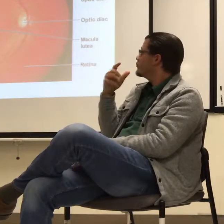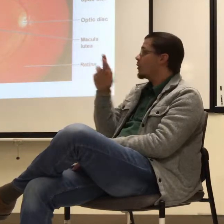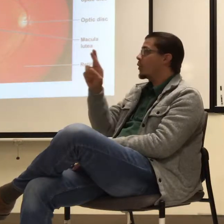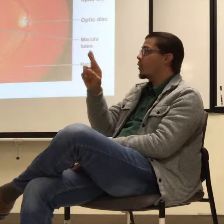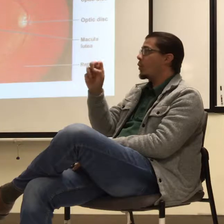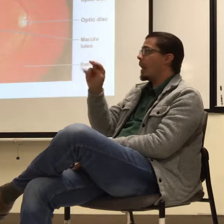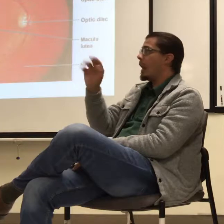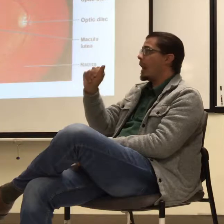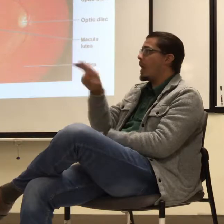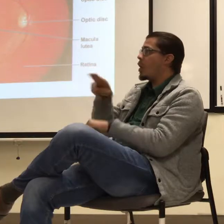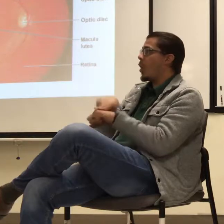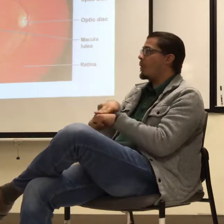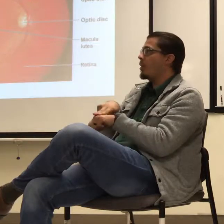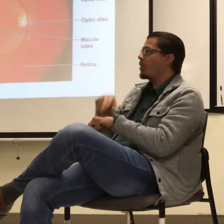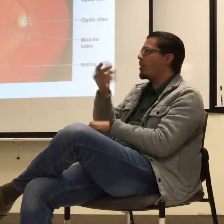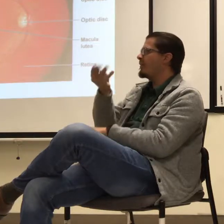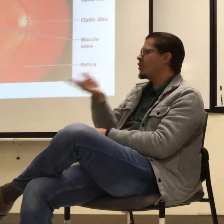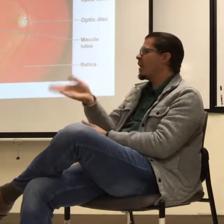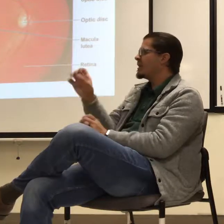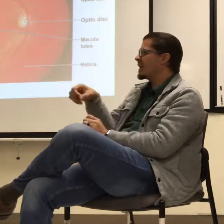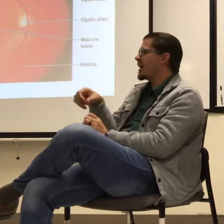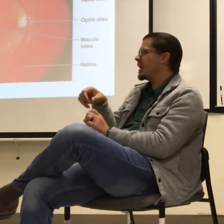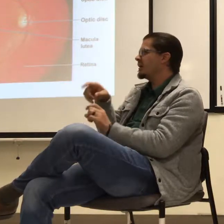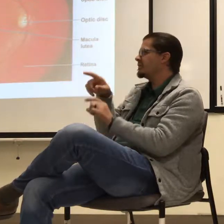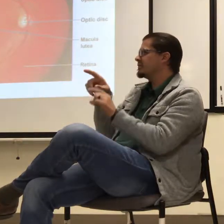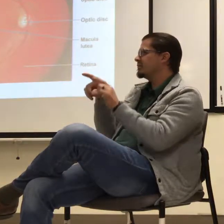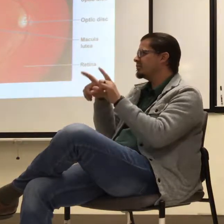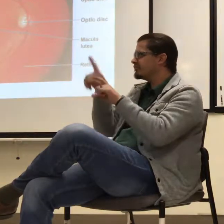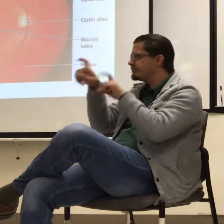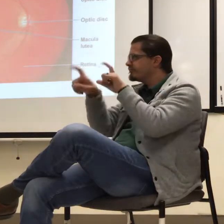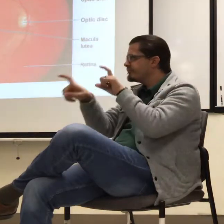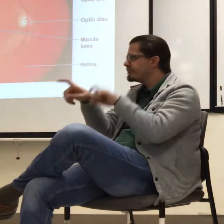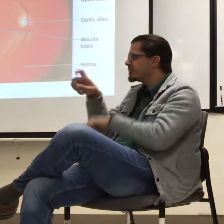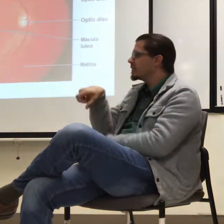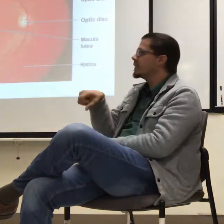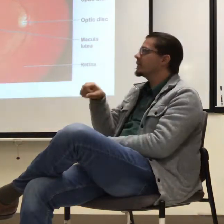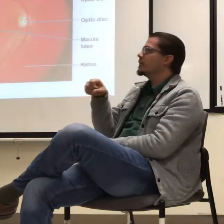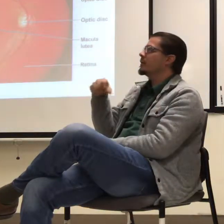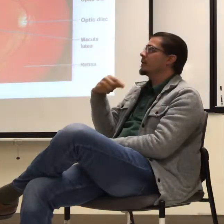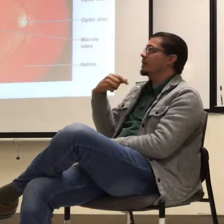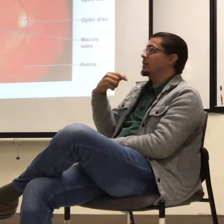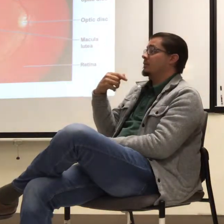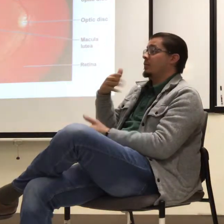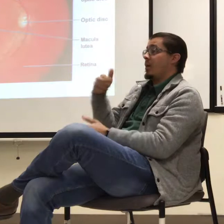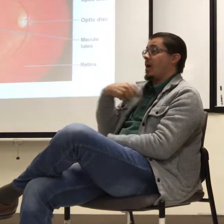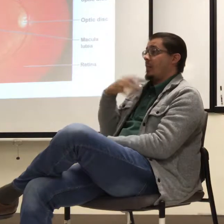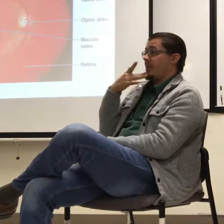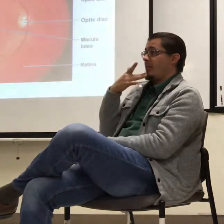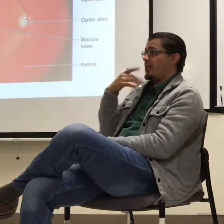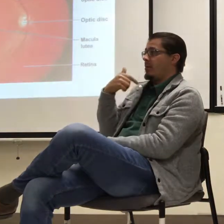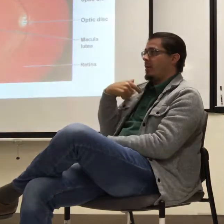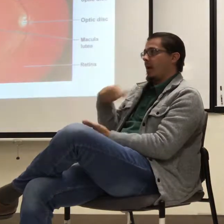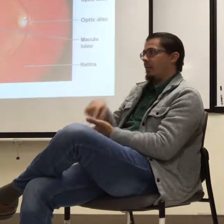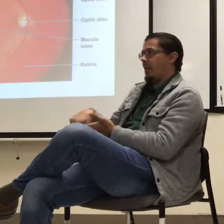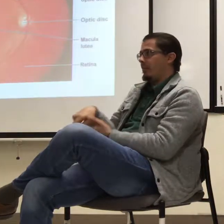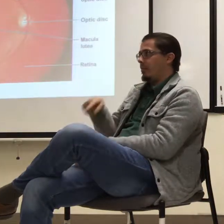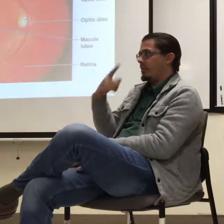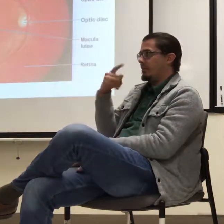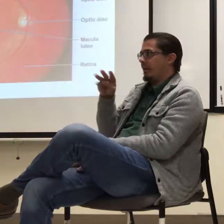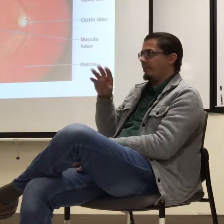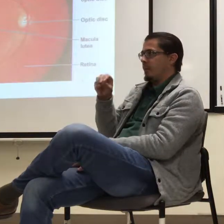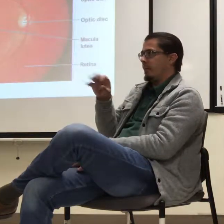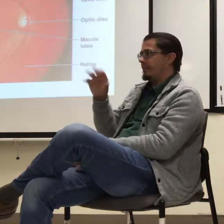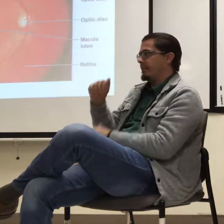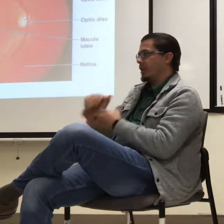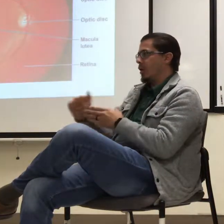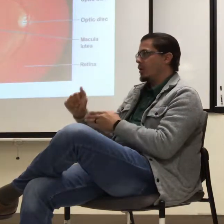retina. A couple ways they can do it. The way I like to do it when I go to the eye doctor is I have to pay for it. It's like $40,